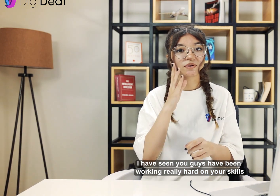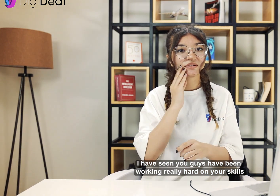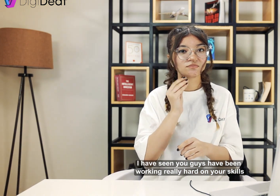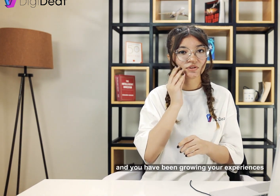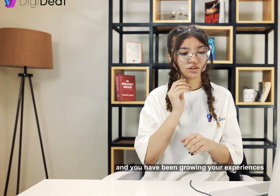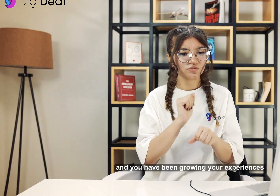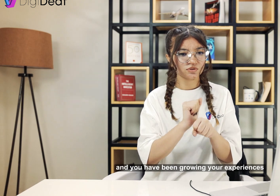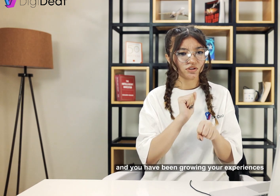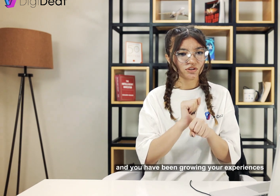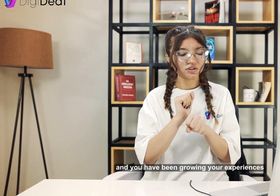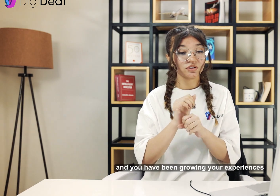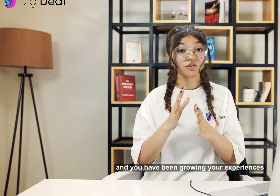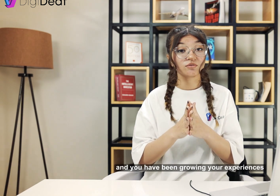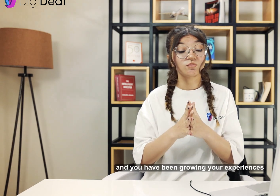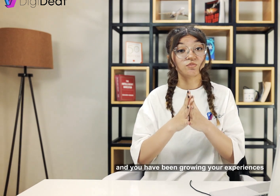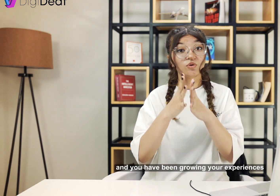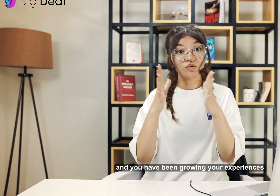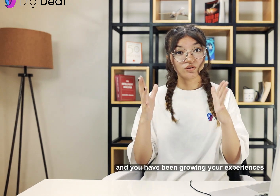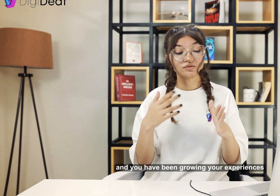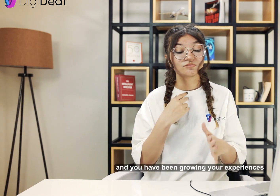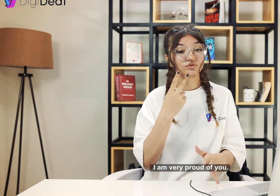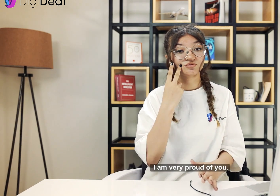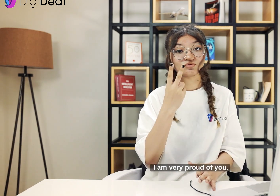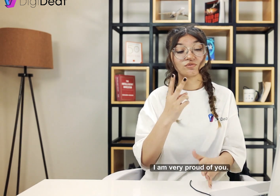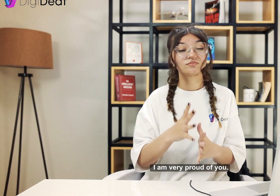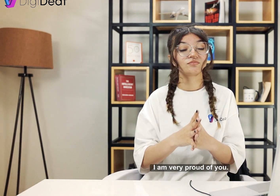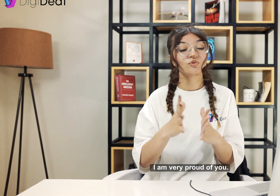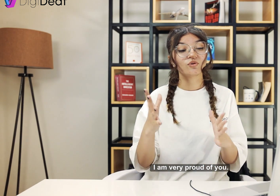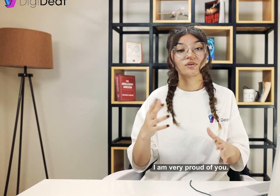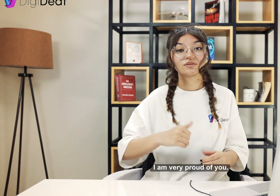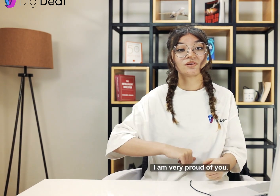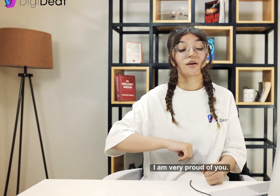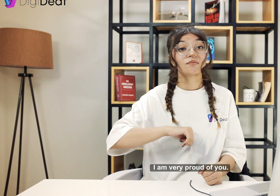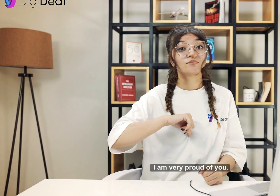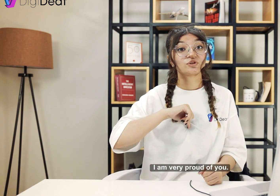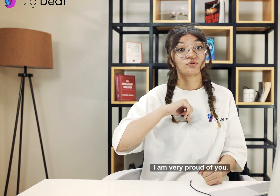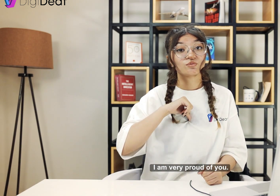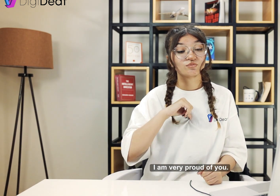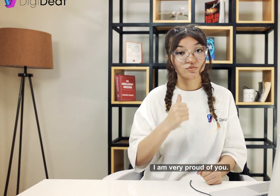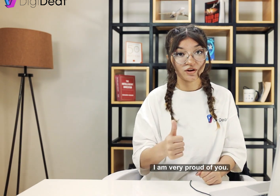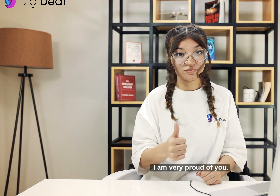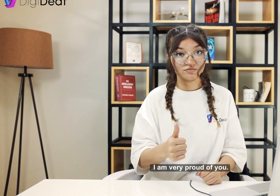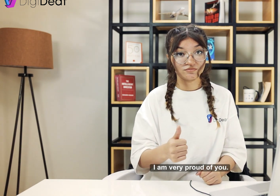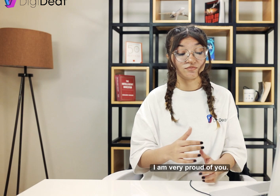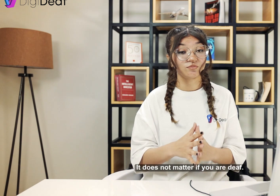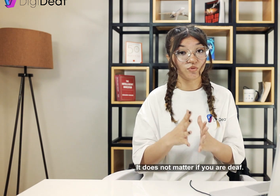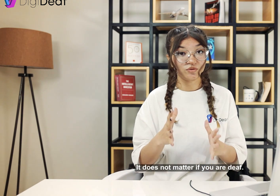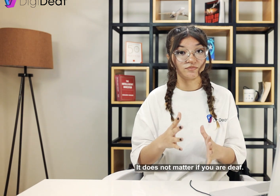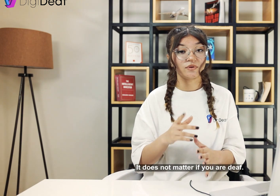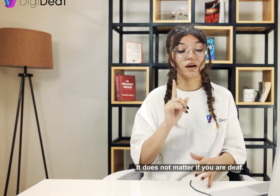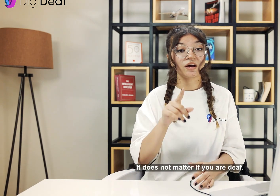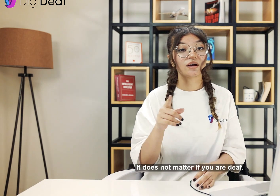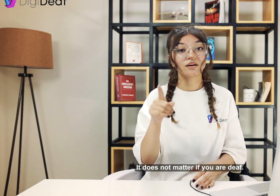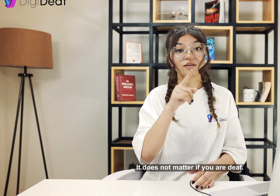and you have been growing your experiences. I am very proud of you. It doesn't matter if you are deaf.